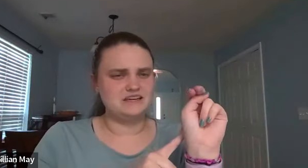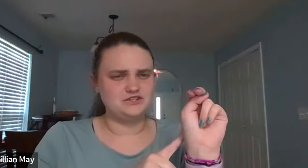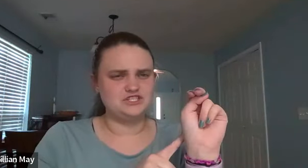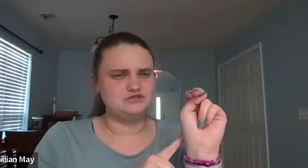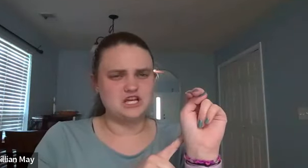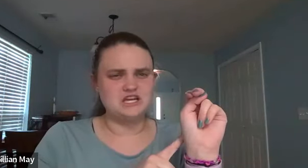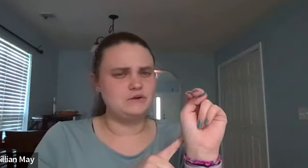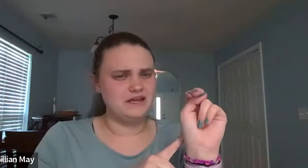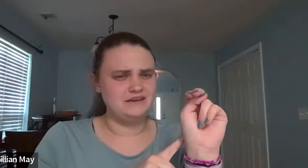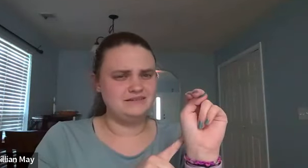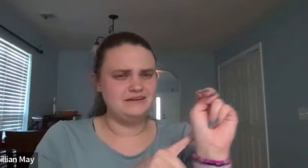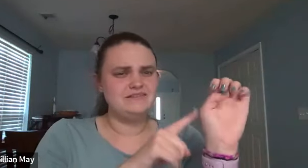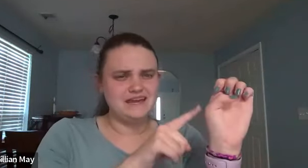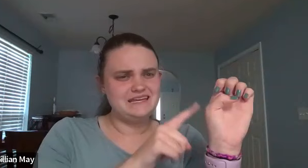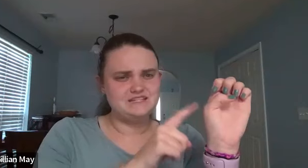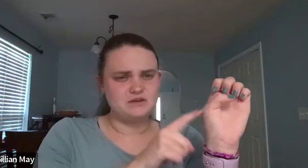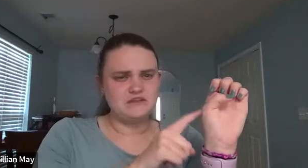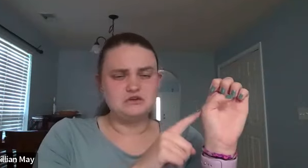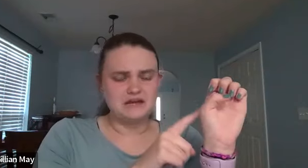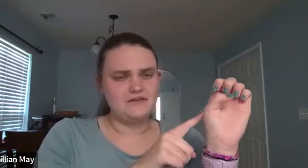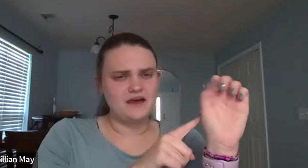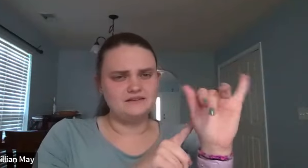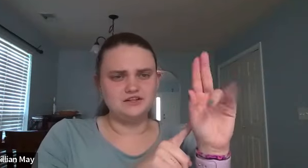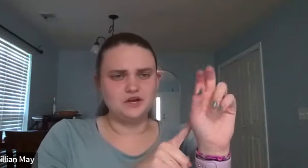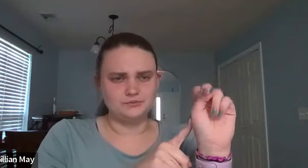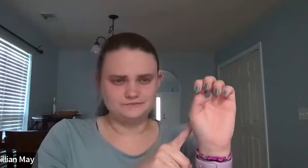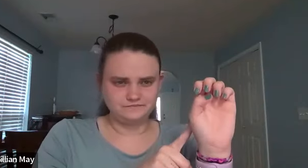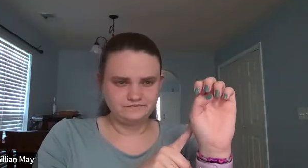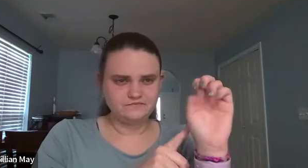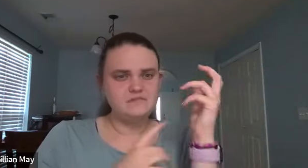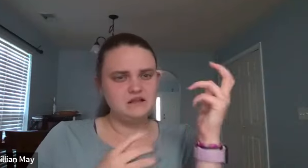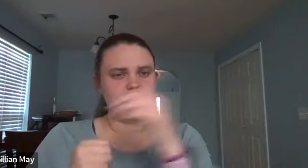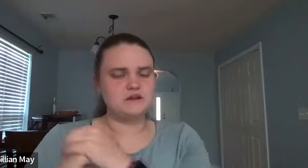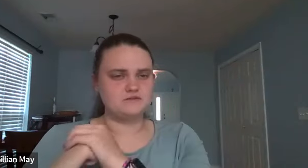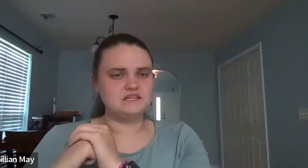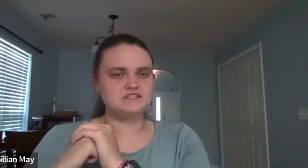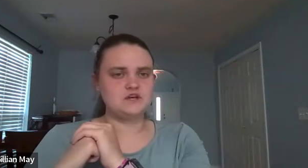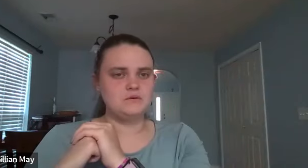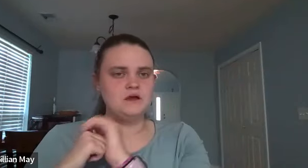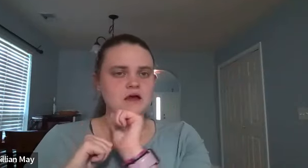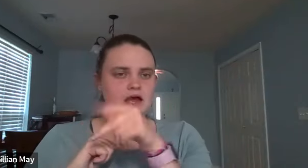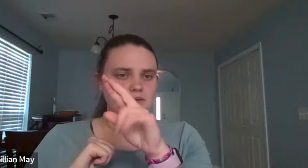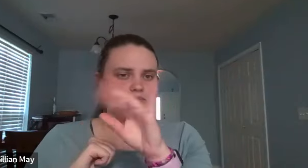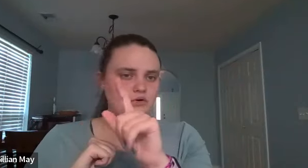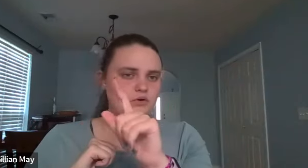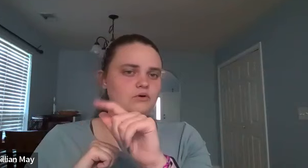if you just do Jun, that E is right there. You can add that, it's one of those things. So